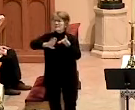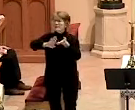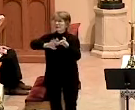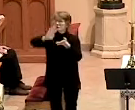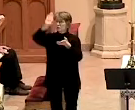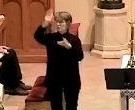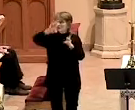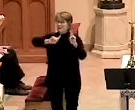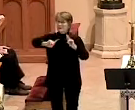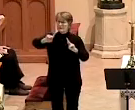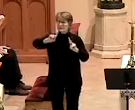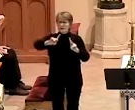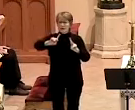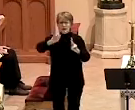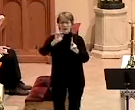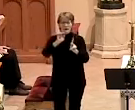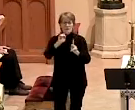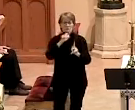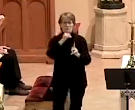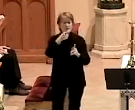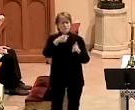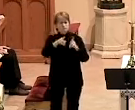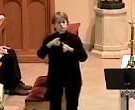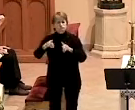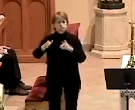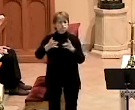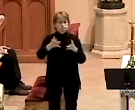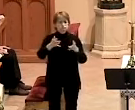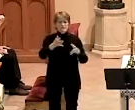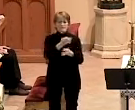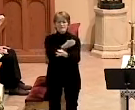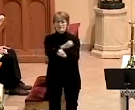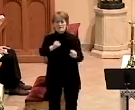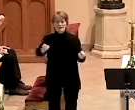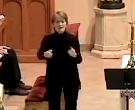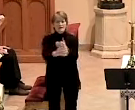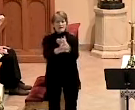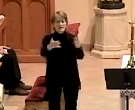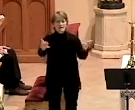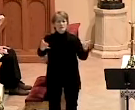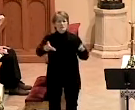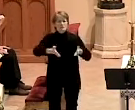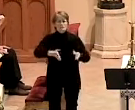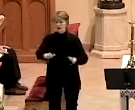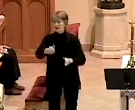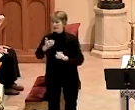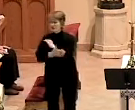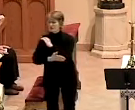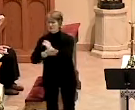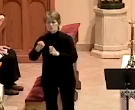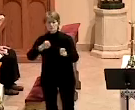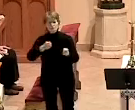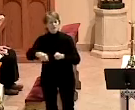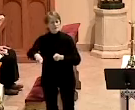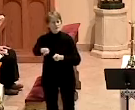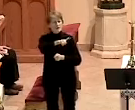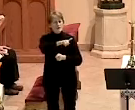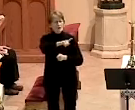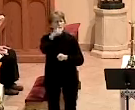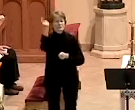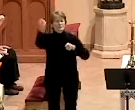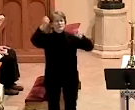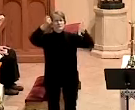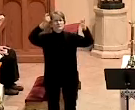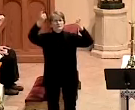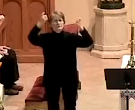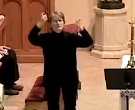and make not your heritage a reproach with the nations ruling over them. Why should they say among the peoples, where is